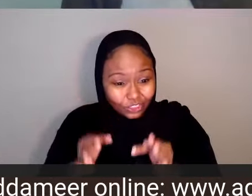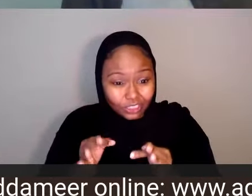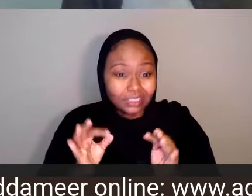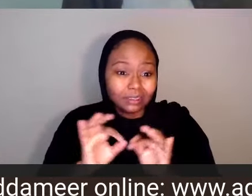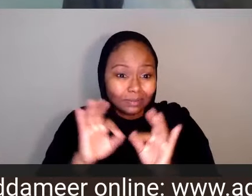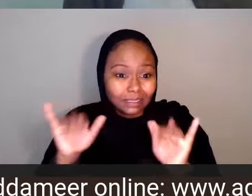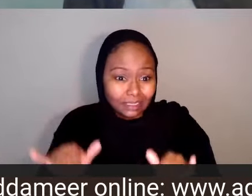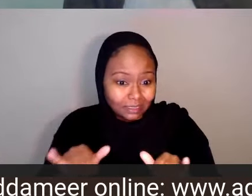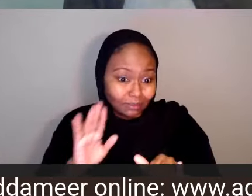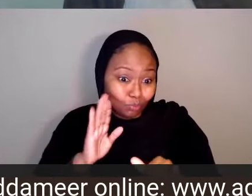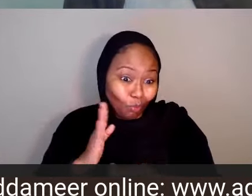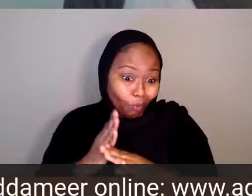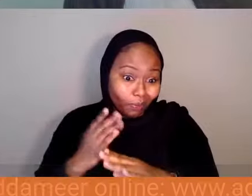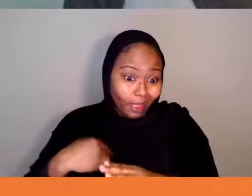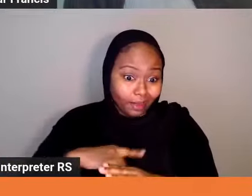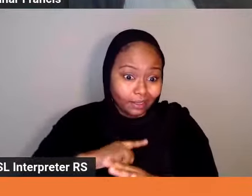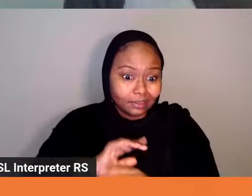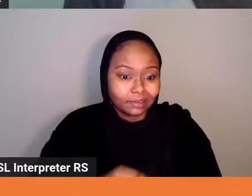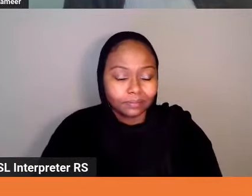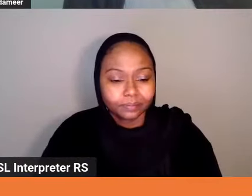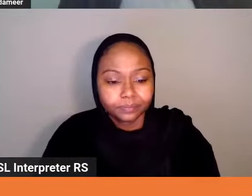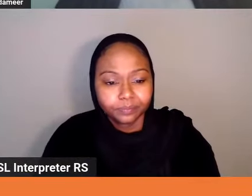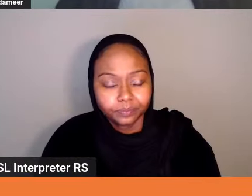for us.